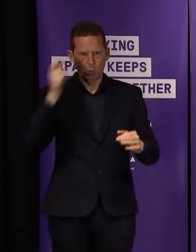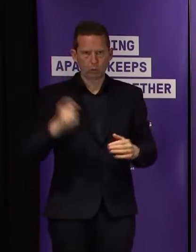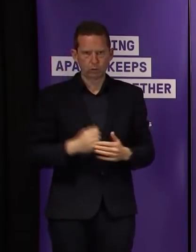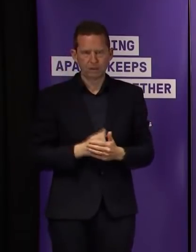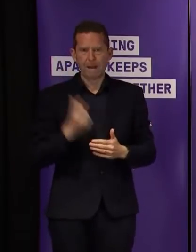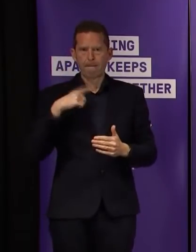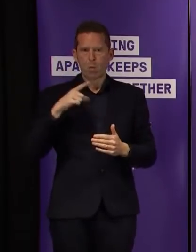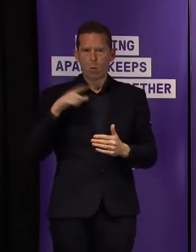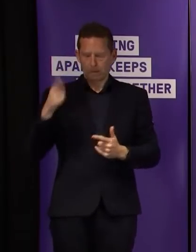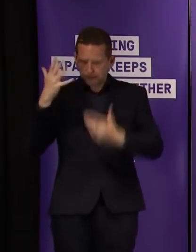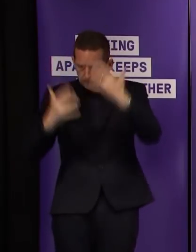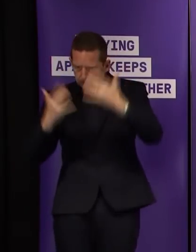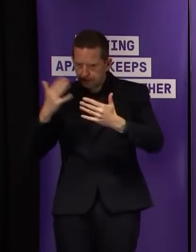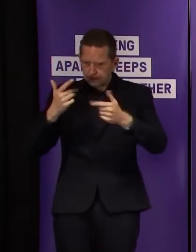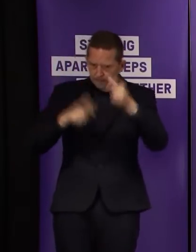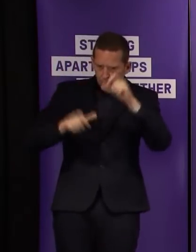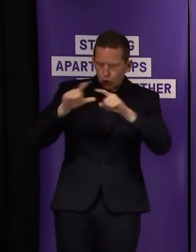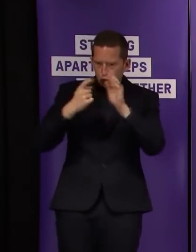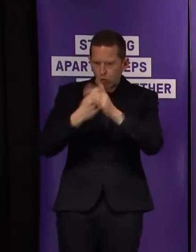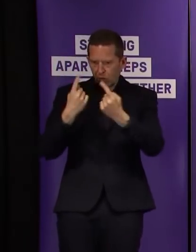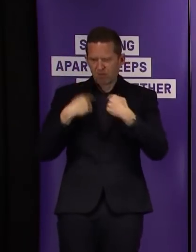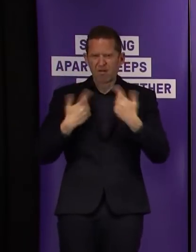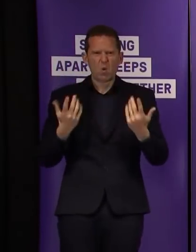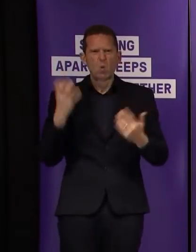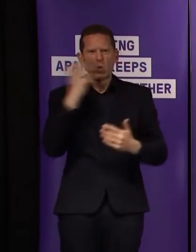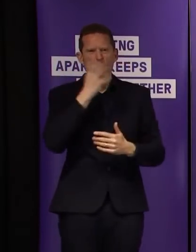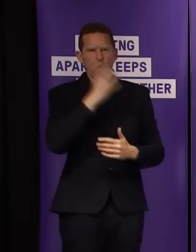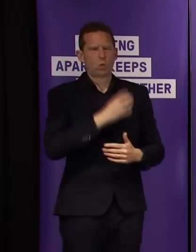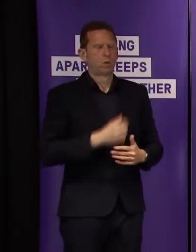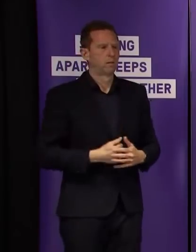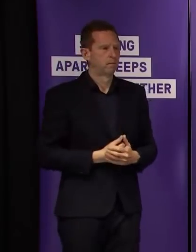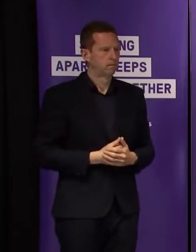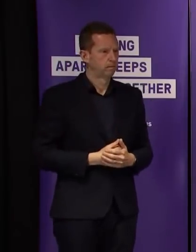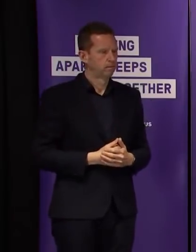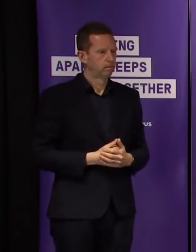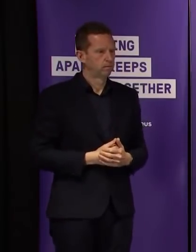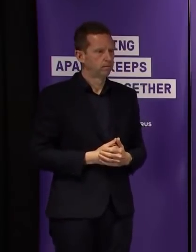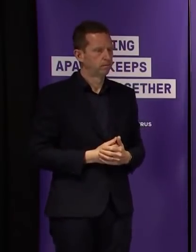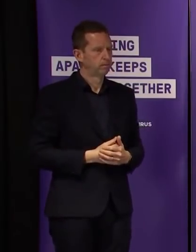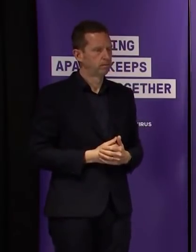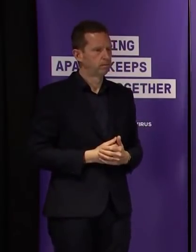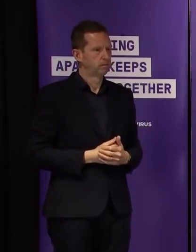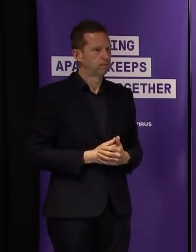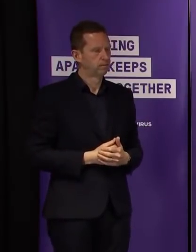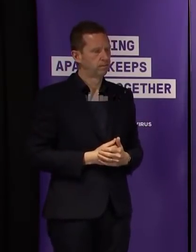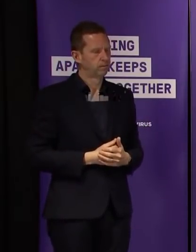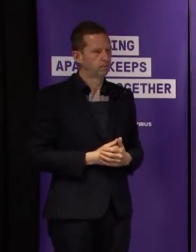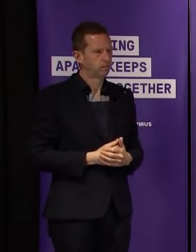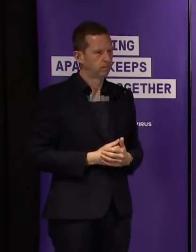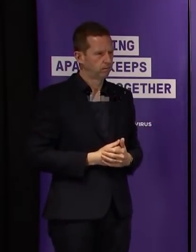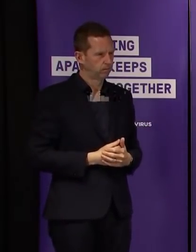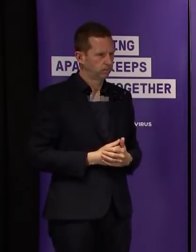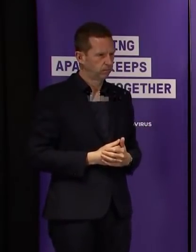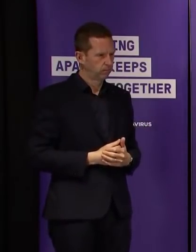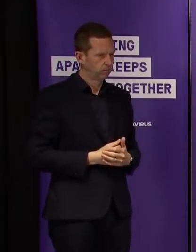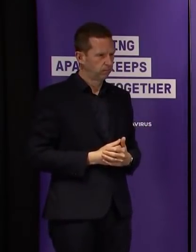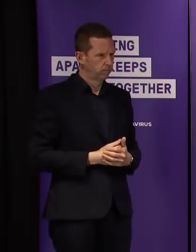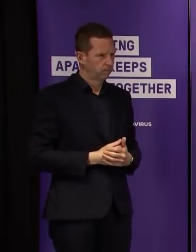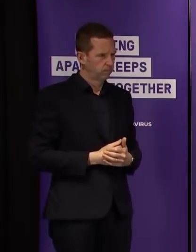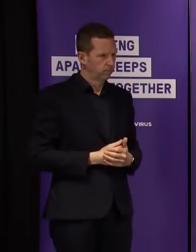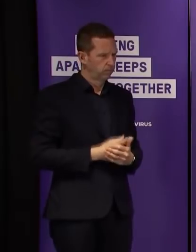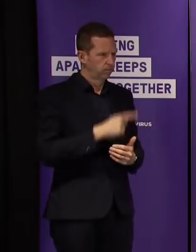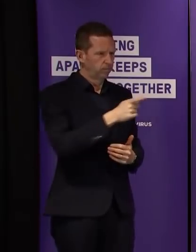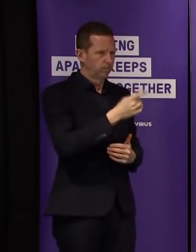and the science and the experts tell me so. Tony Blakely, one of the authors of the modelling, he says that we can begin recording fewer